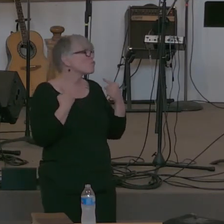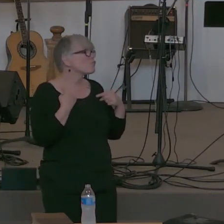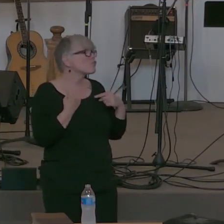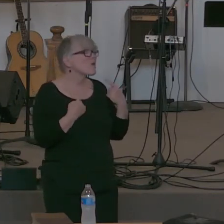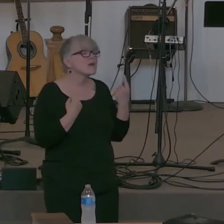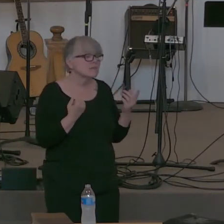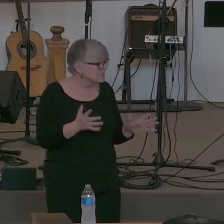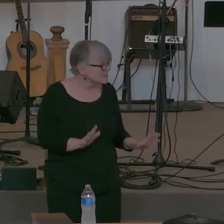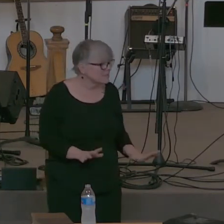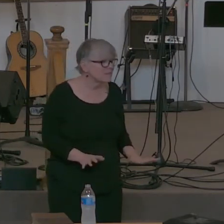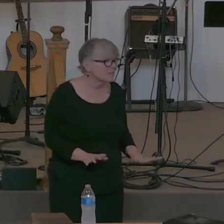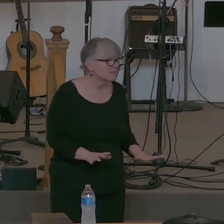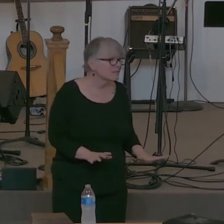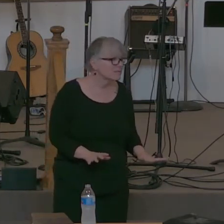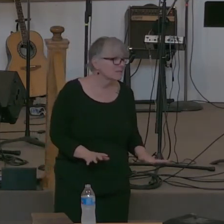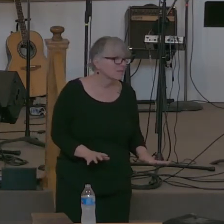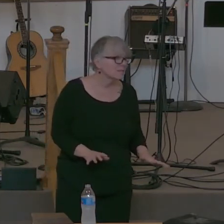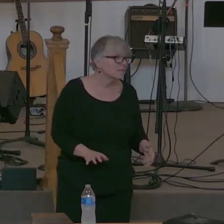Just